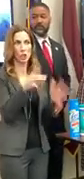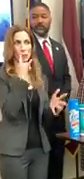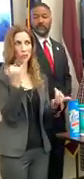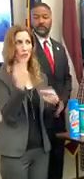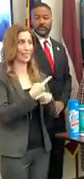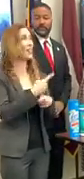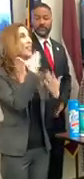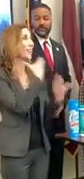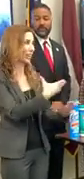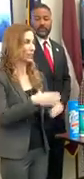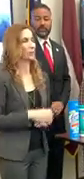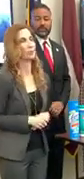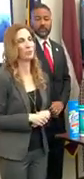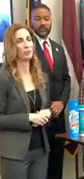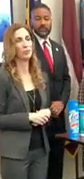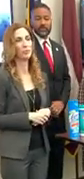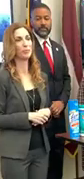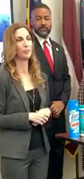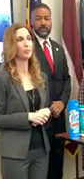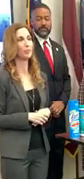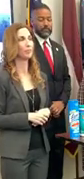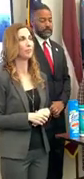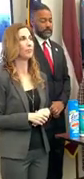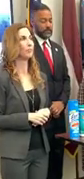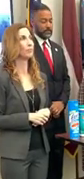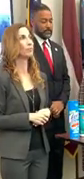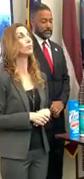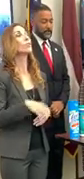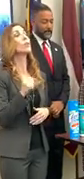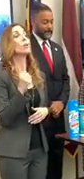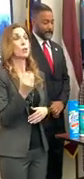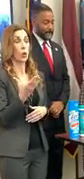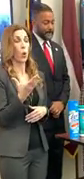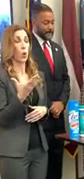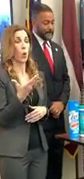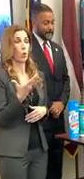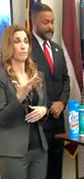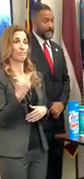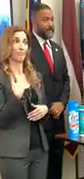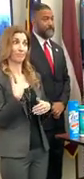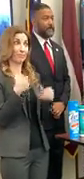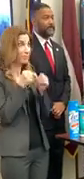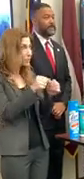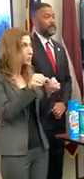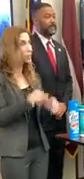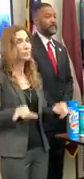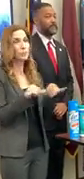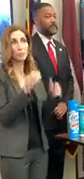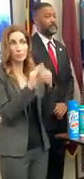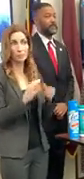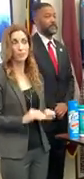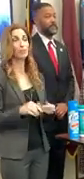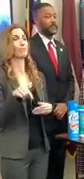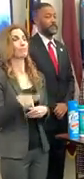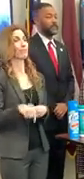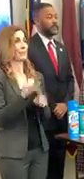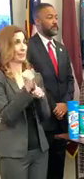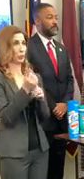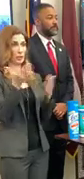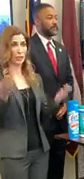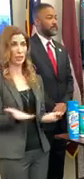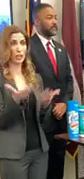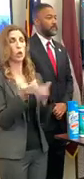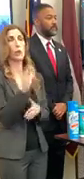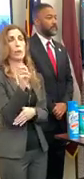us today. Thank you. So, as I continue to say, the situation here in Montgomery County with